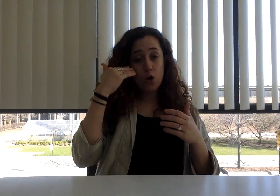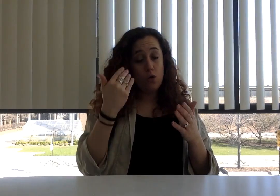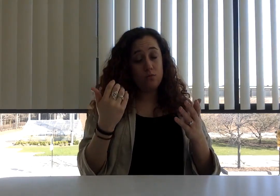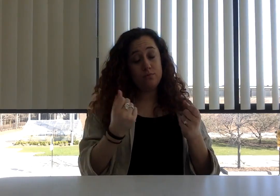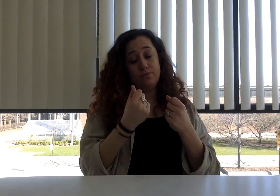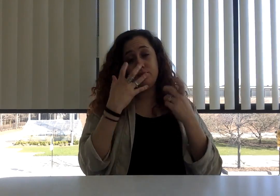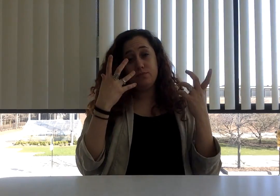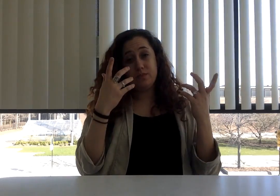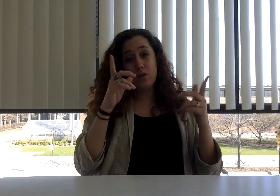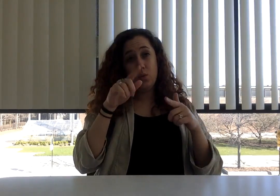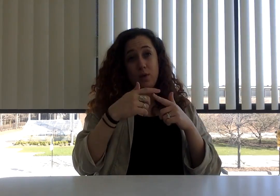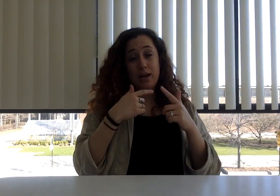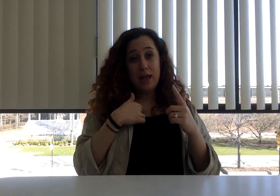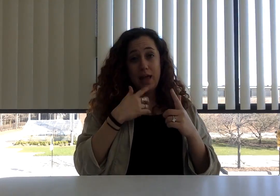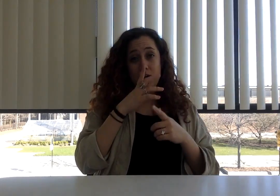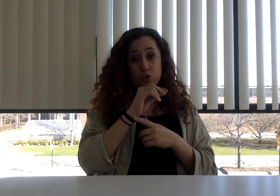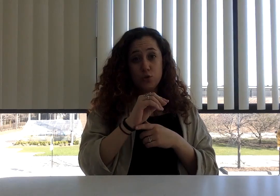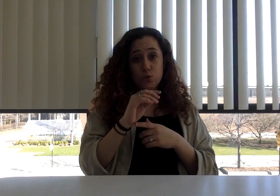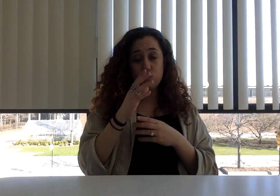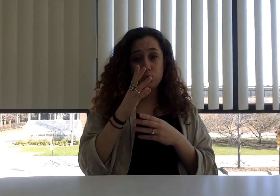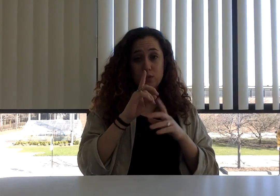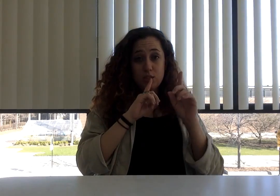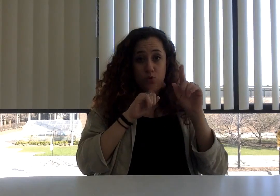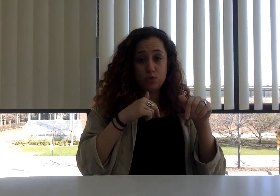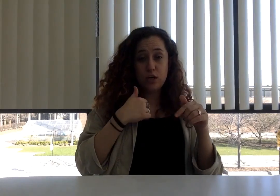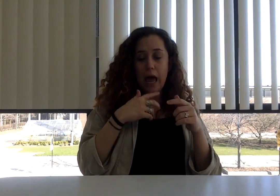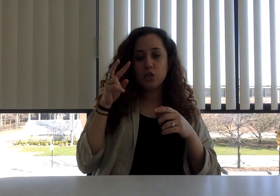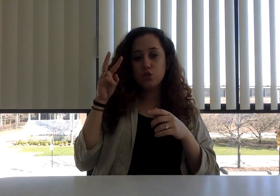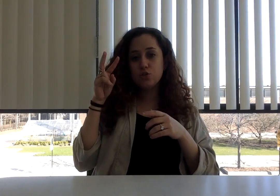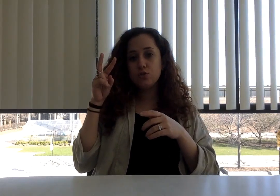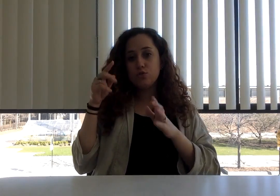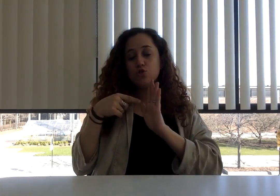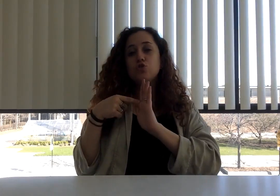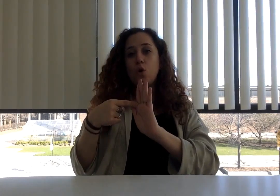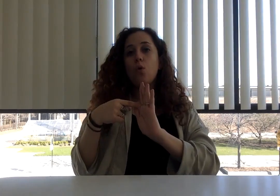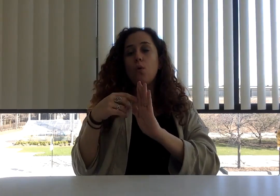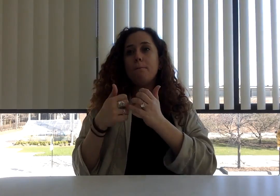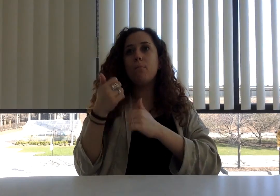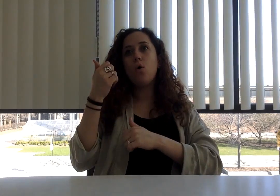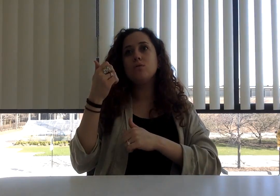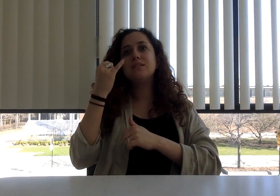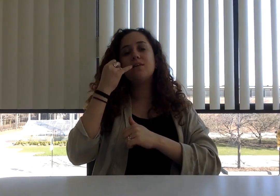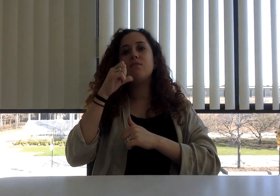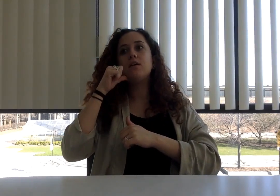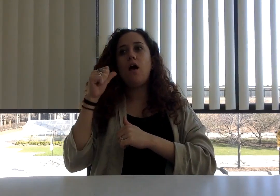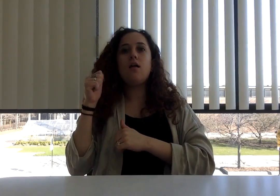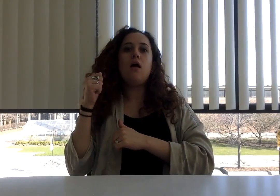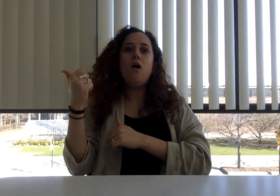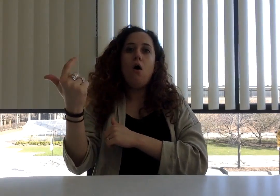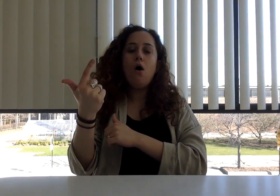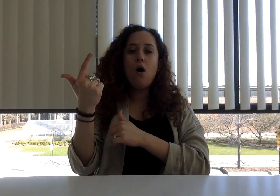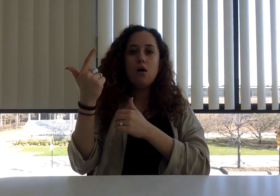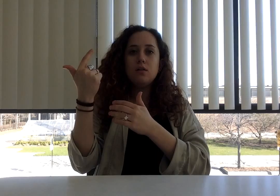show most, if not all, steps. I cannot emphasize to you guys the amount of